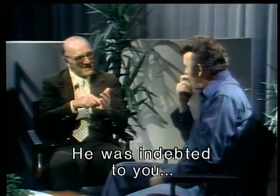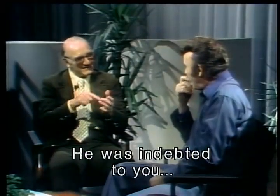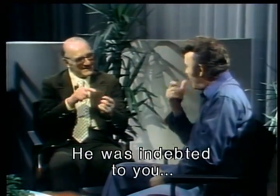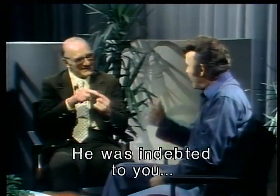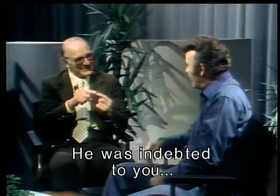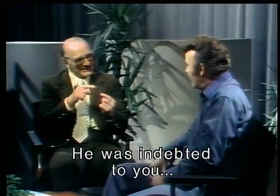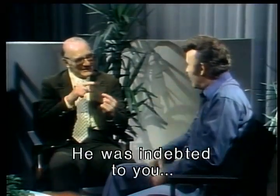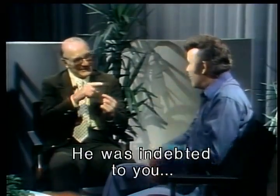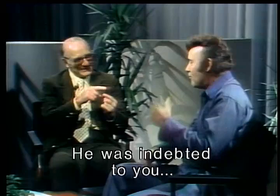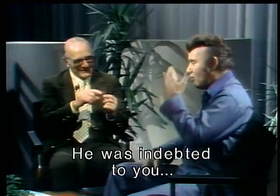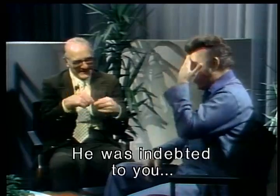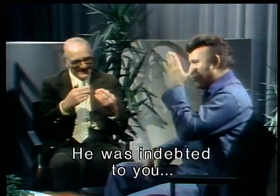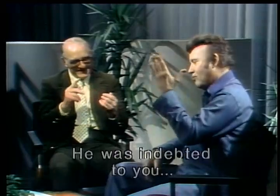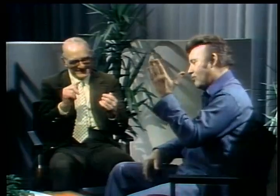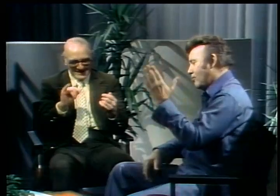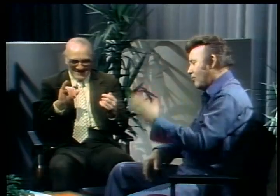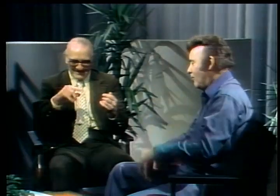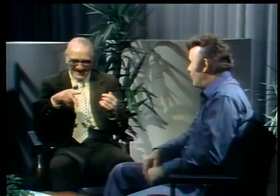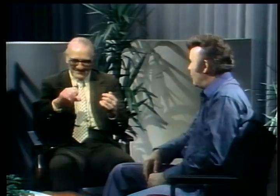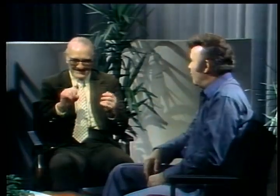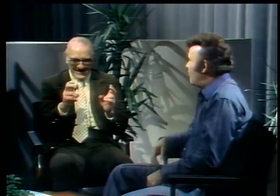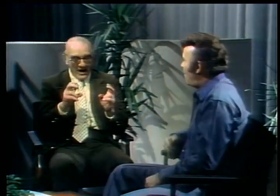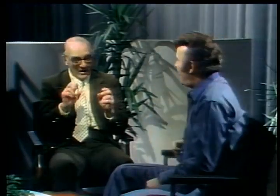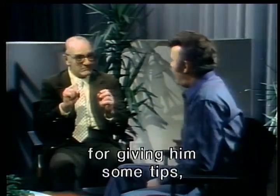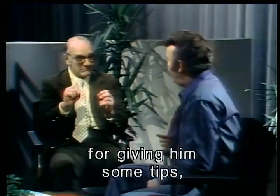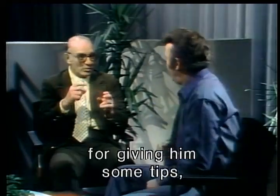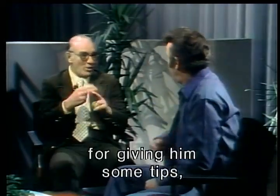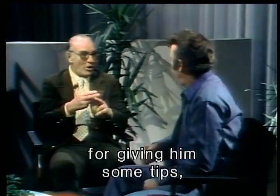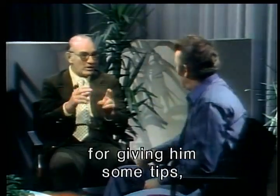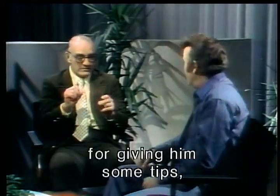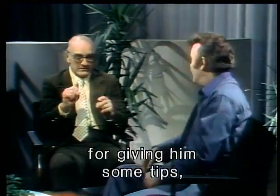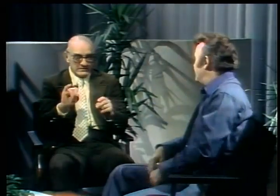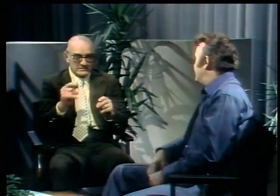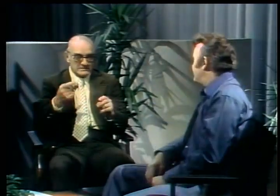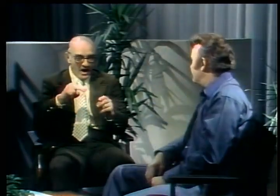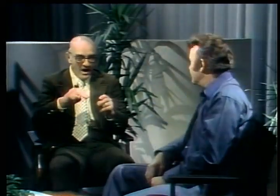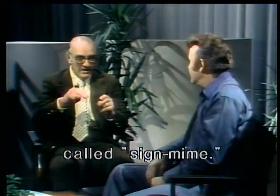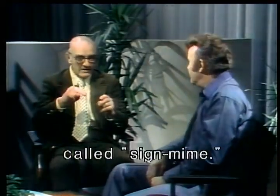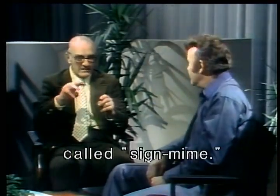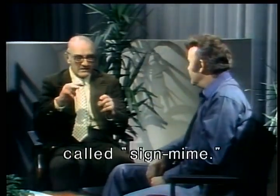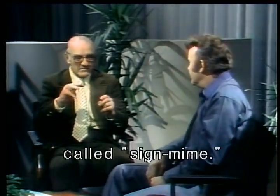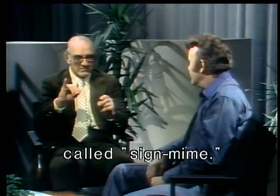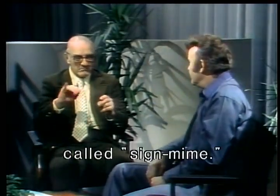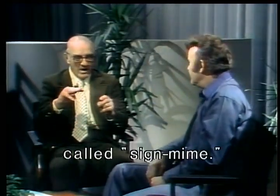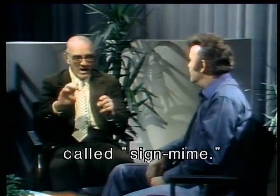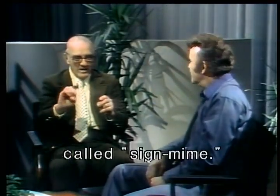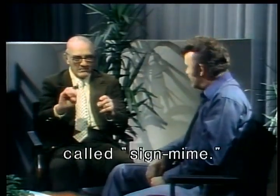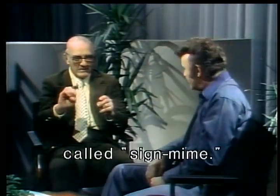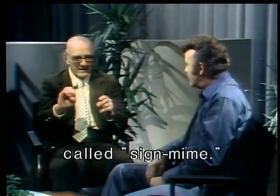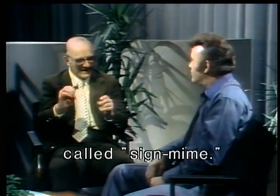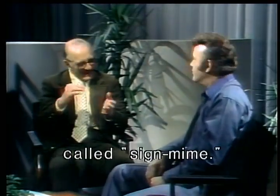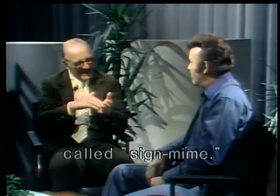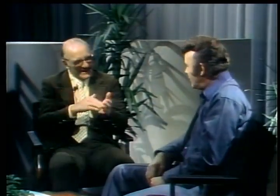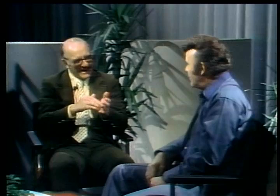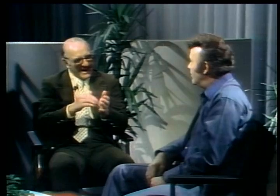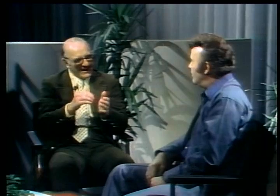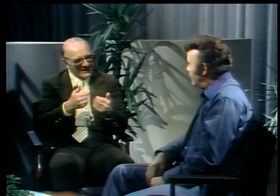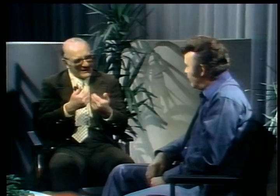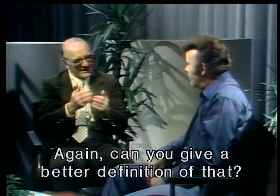indebted to you for giving him some tips on, we'll call it a sign-mime. Again, can you give her